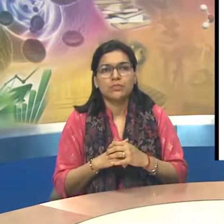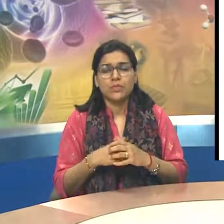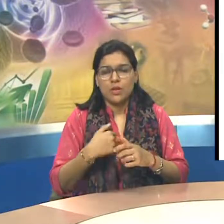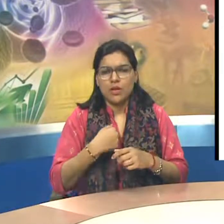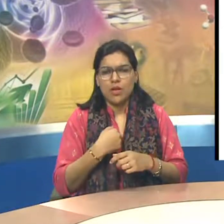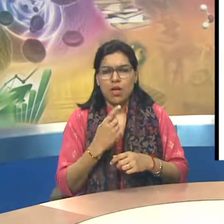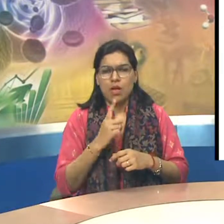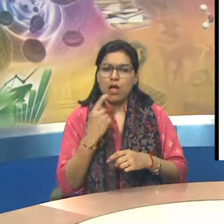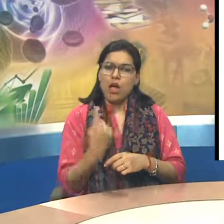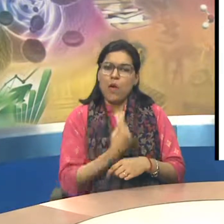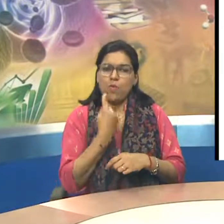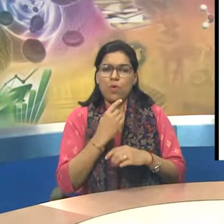facts,